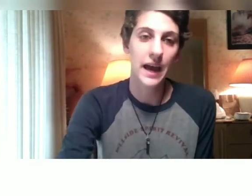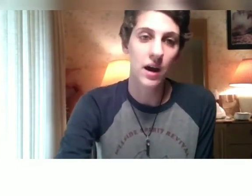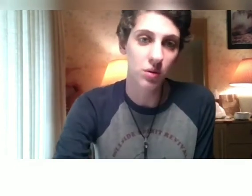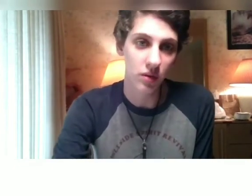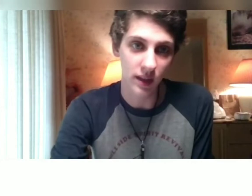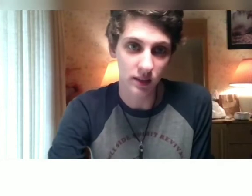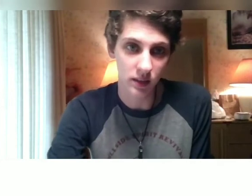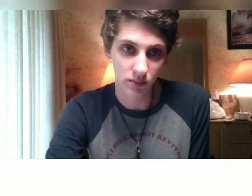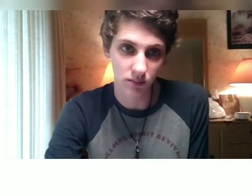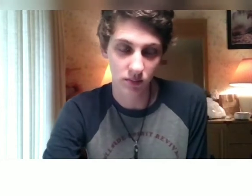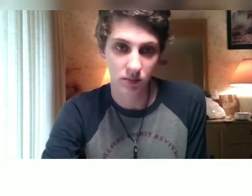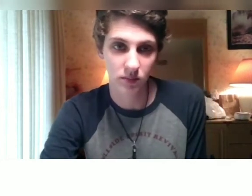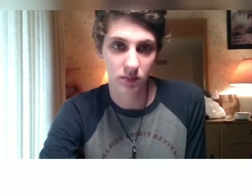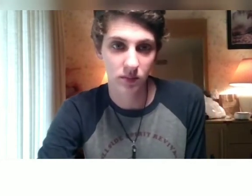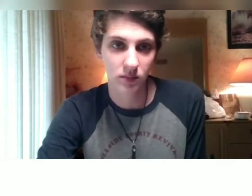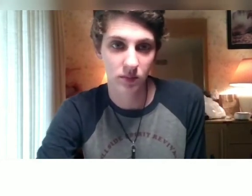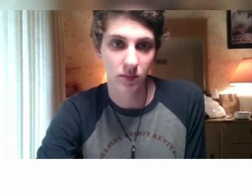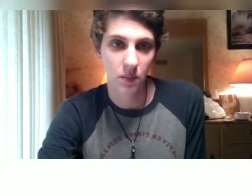That's owl things.